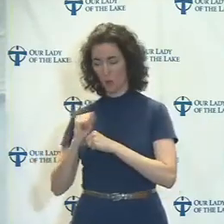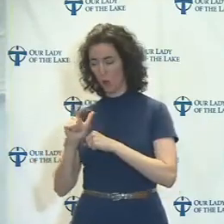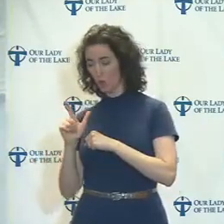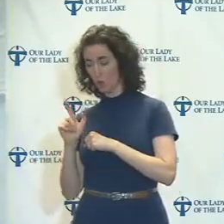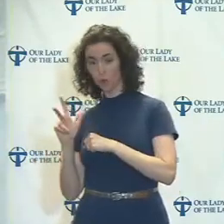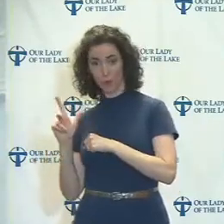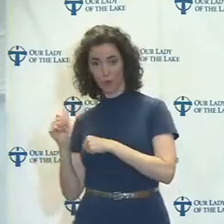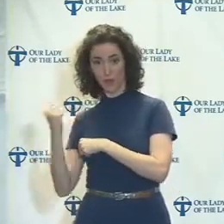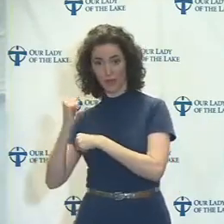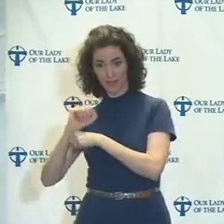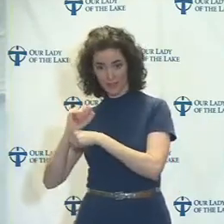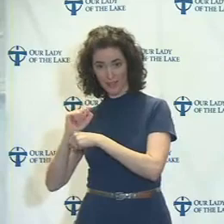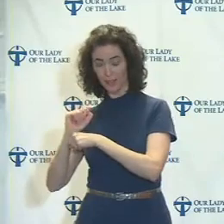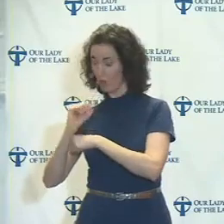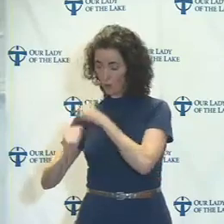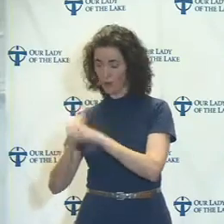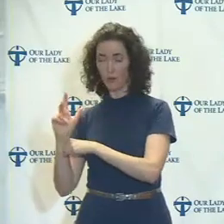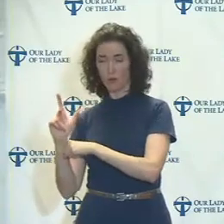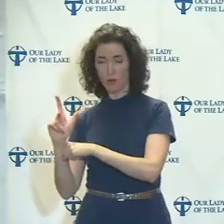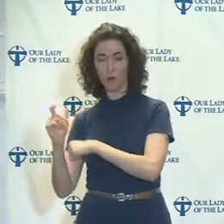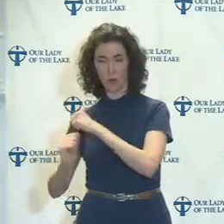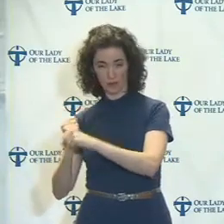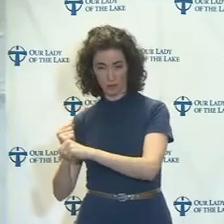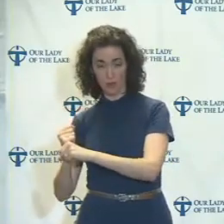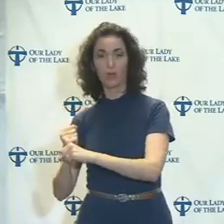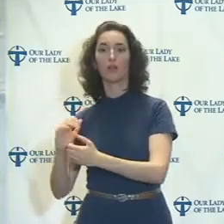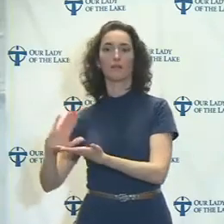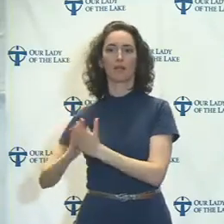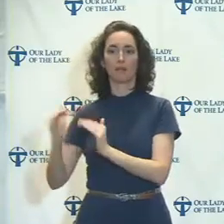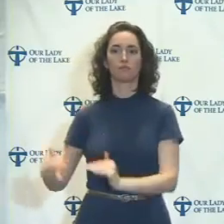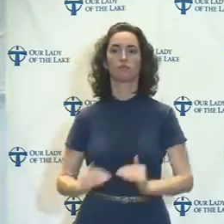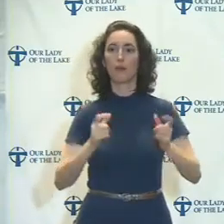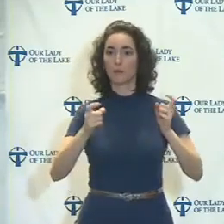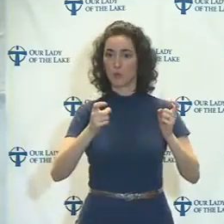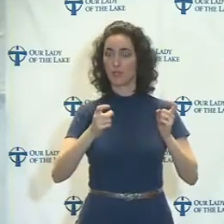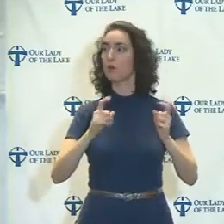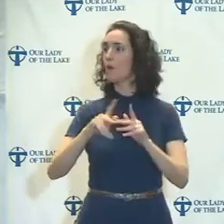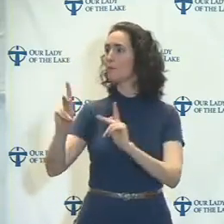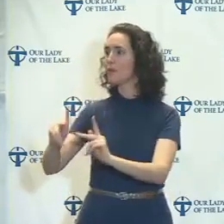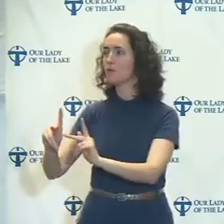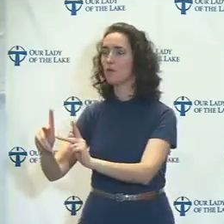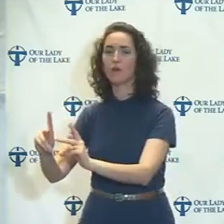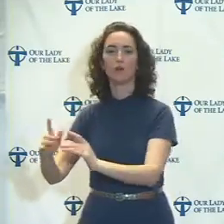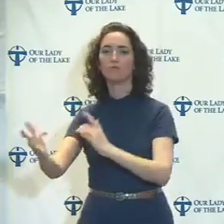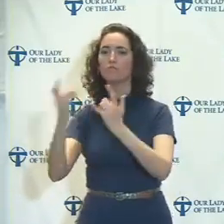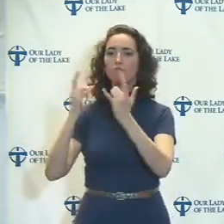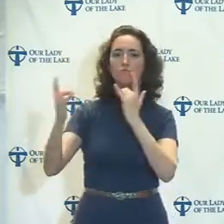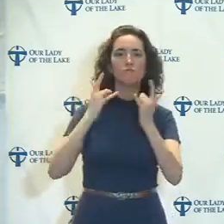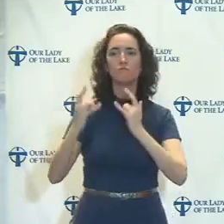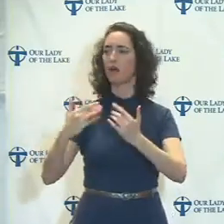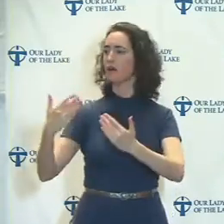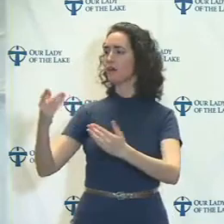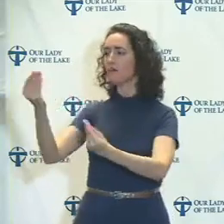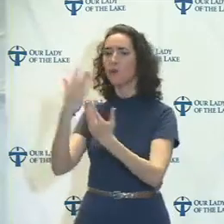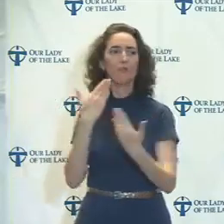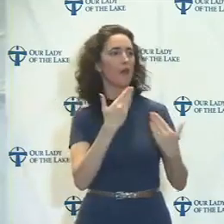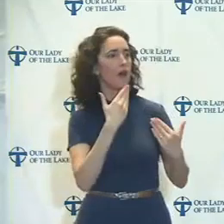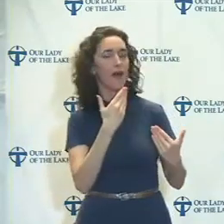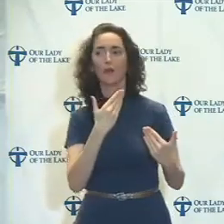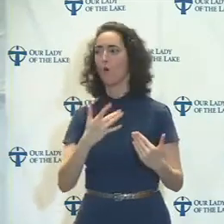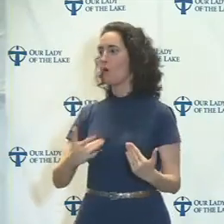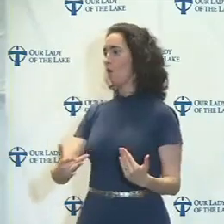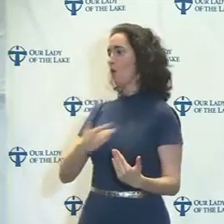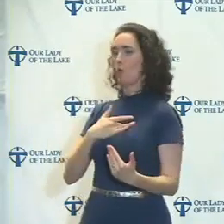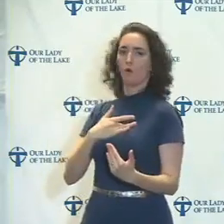into administration, that means a lot. That means a whole lot to caregivers. So really thanks to the community for that.